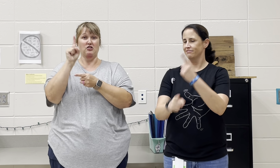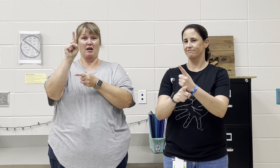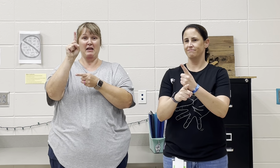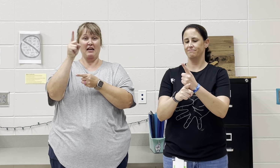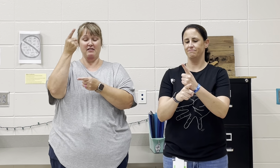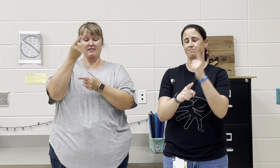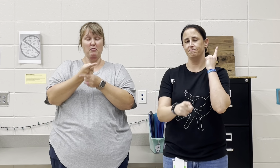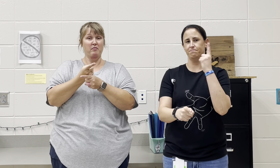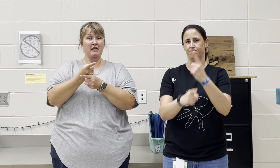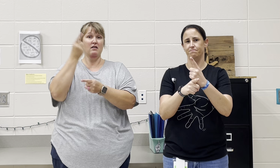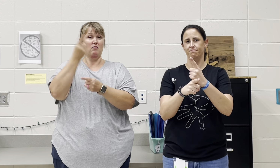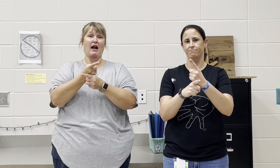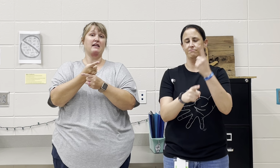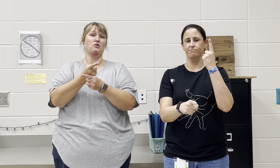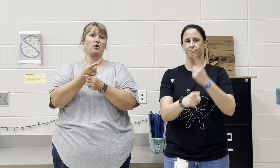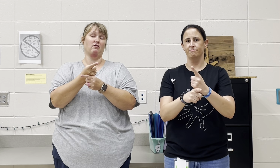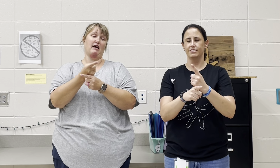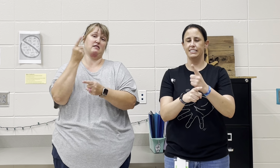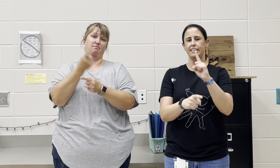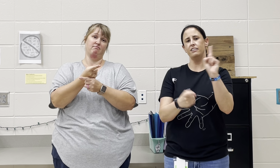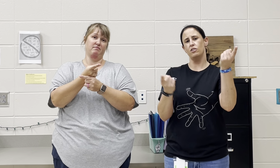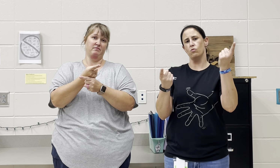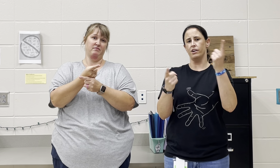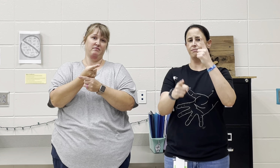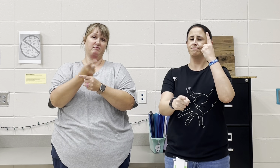dominant hand that does the movement, right or correct. D or 1.